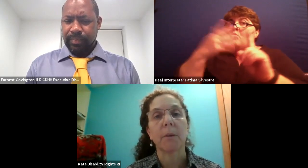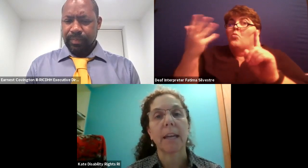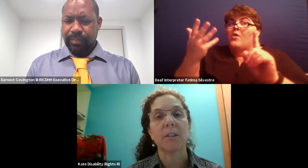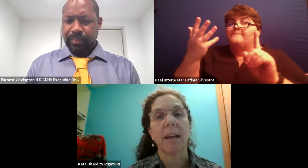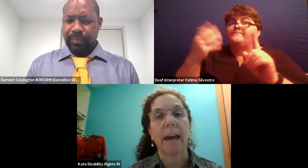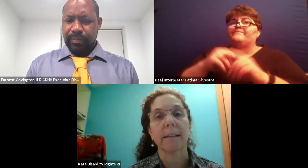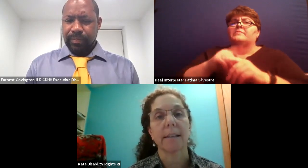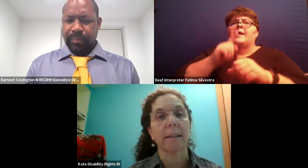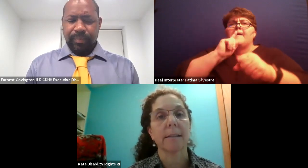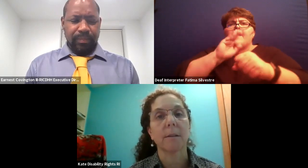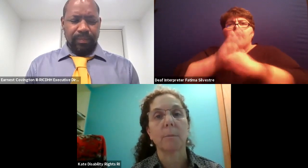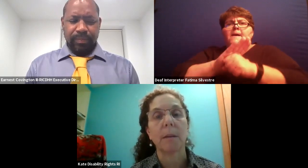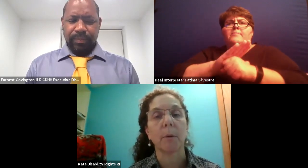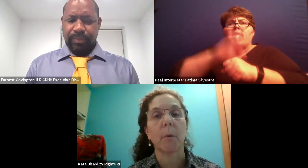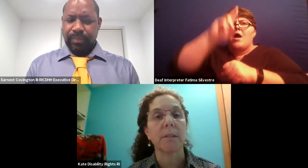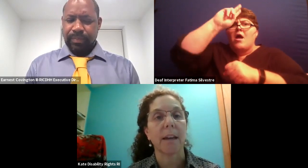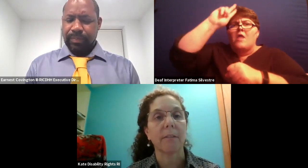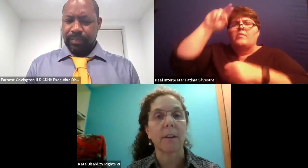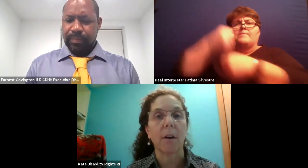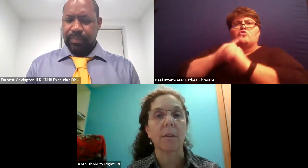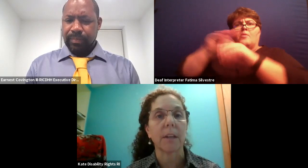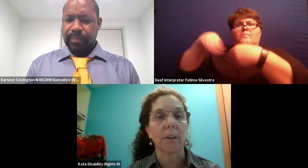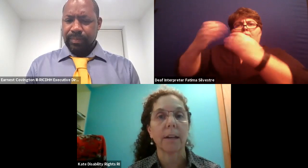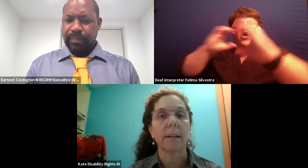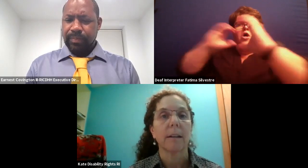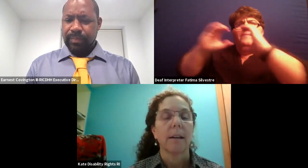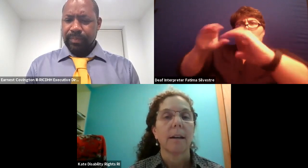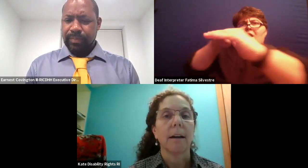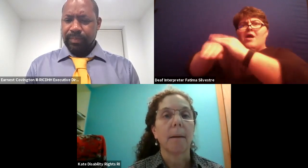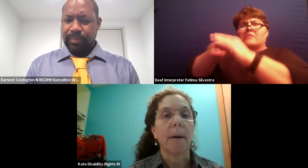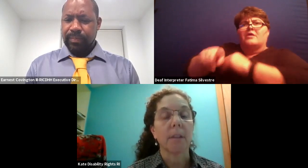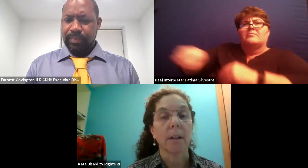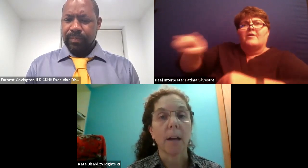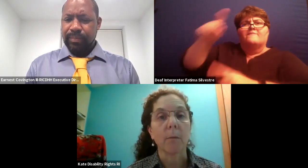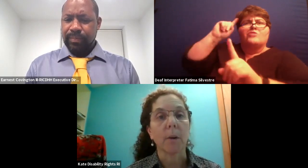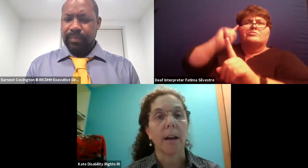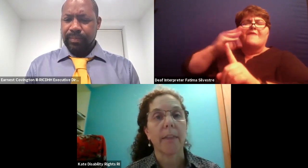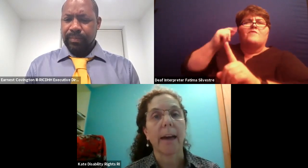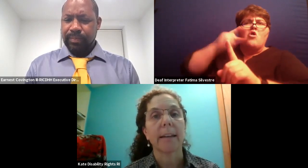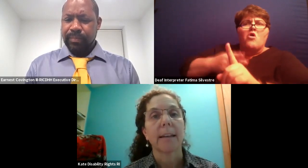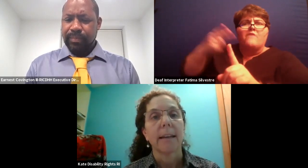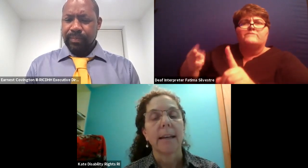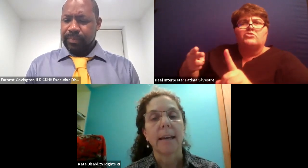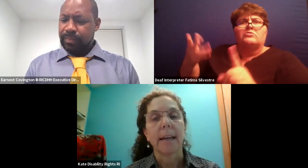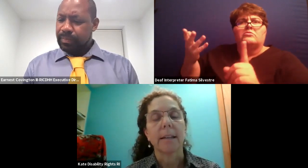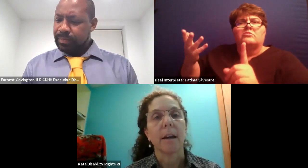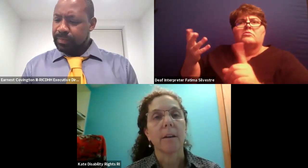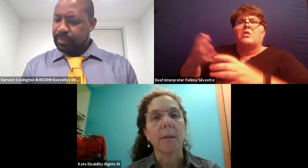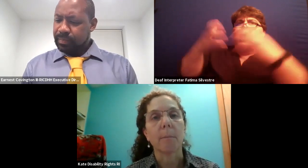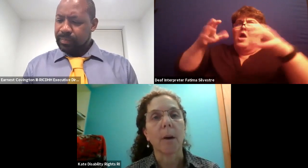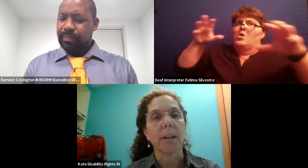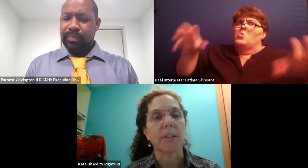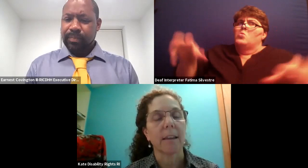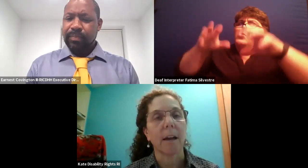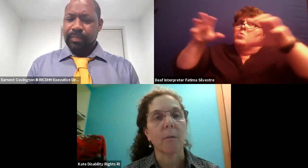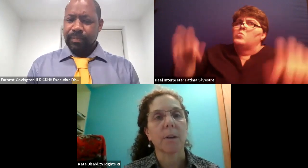providing communication access to people who are deaf and hard of hearing. I've done a lot of work on that. And